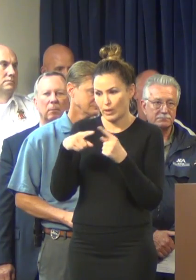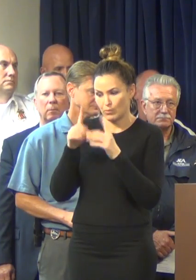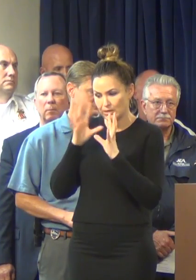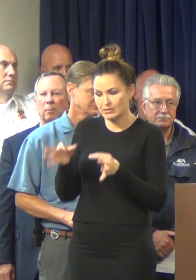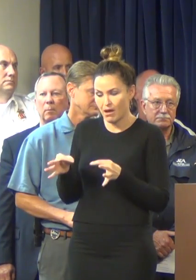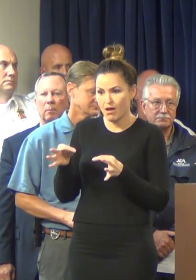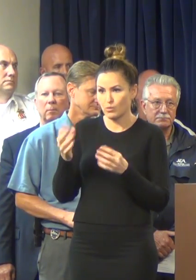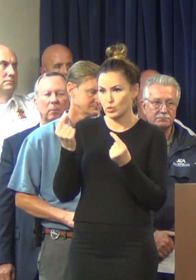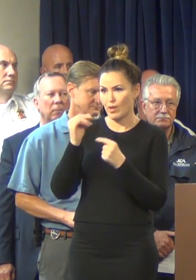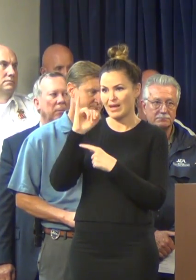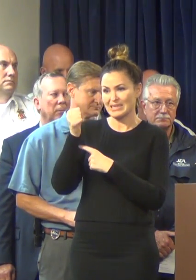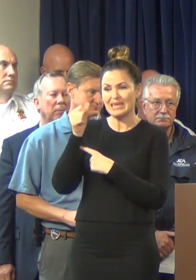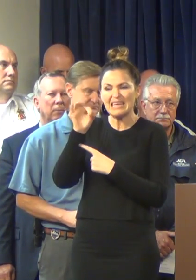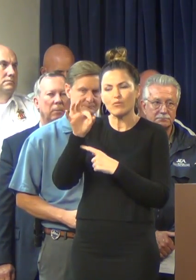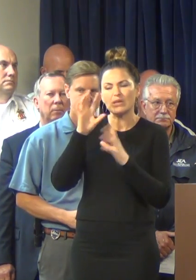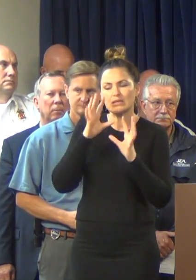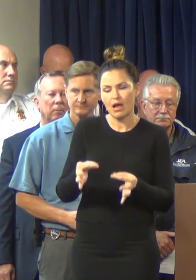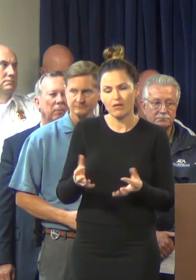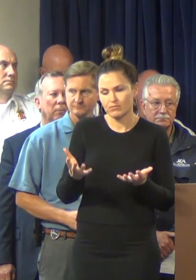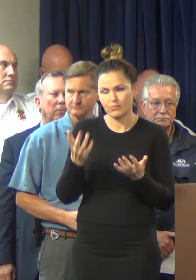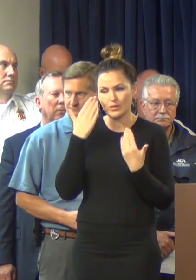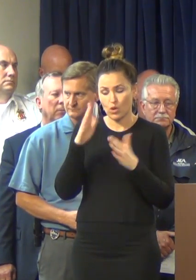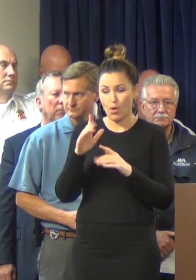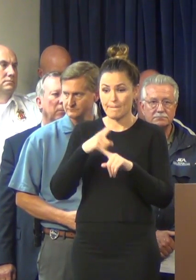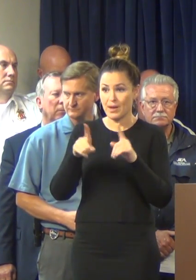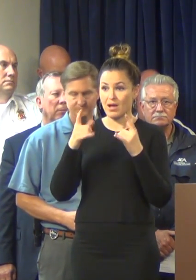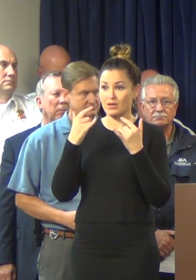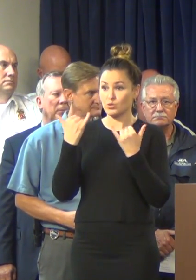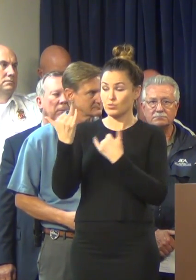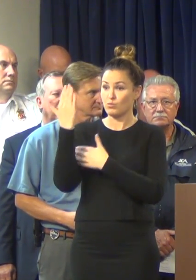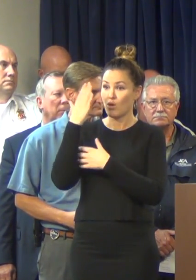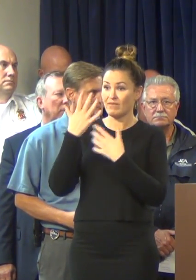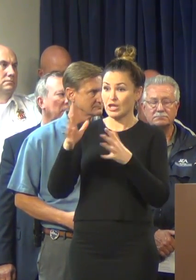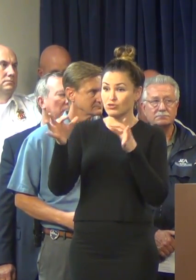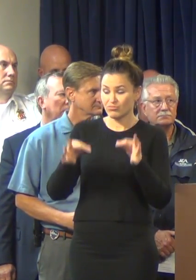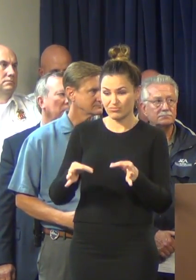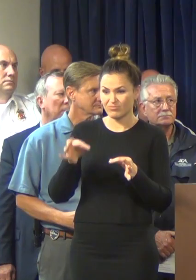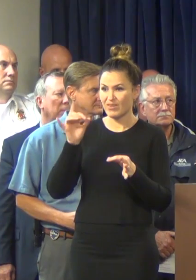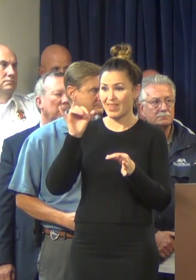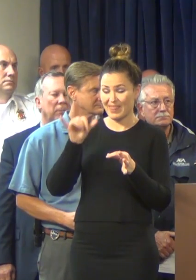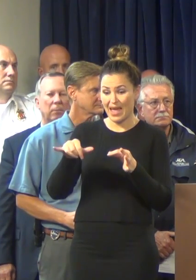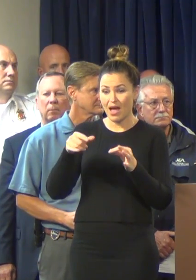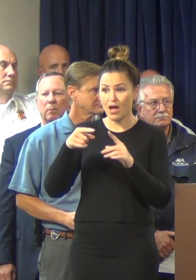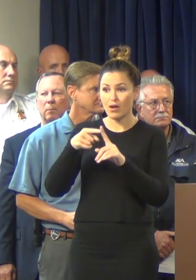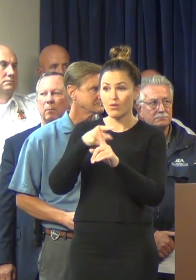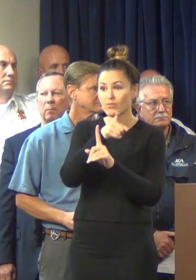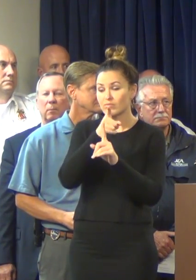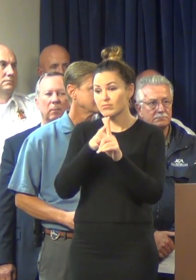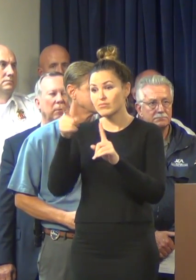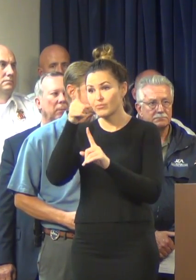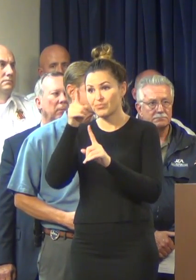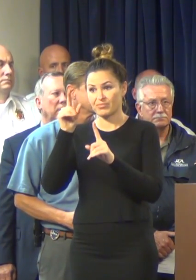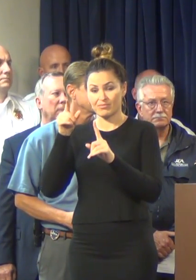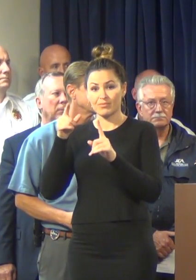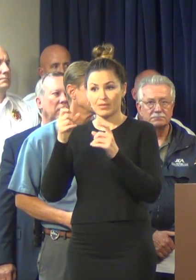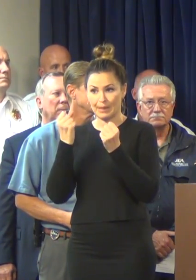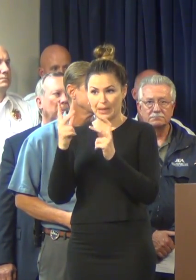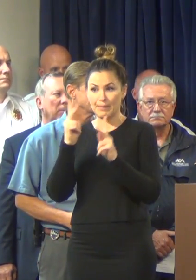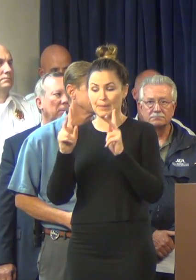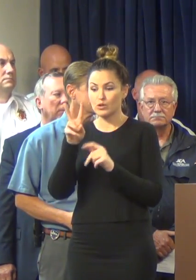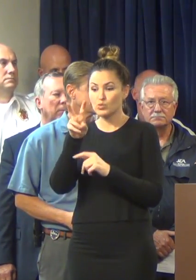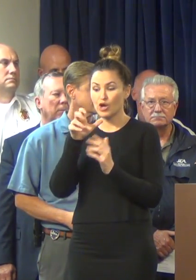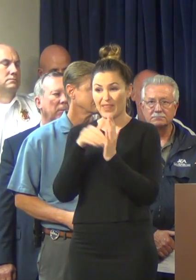determination has been made, if we decide we need to do it. So the routes from earlier today were enough to handle the 200 and some odd thousand people that we had